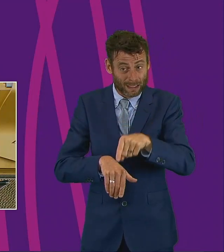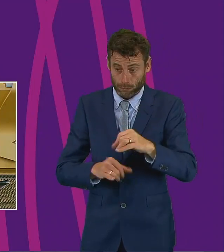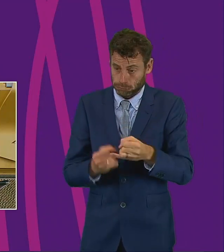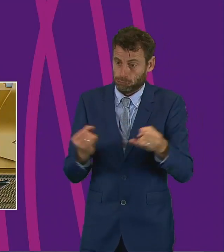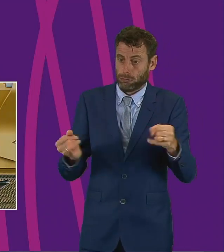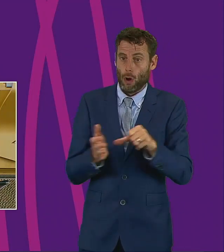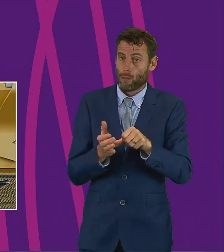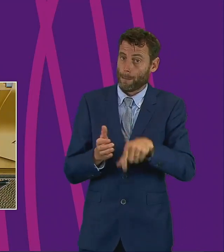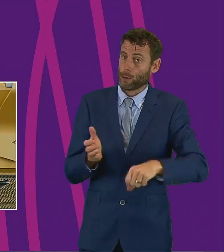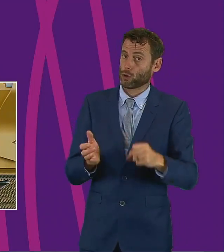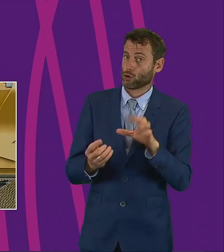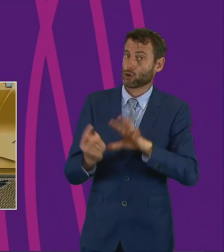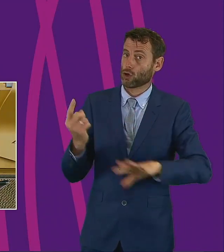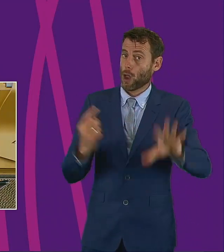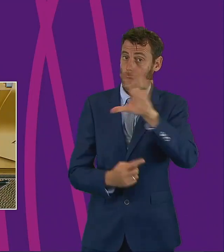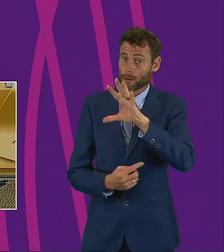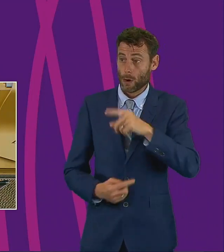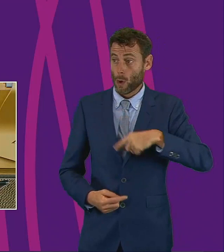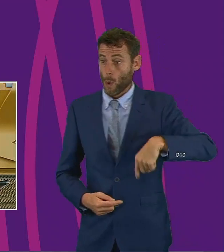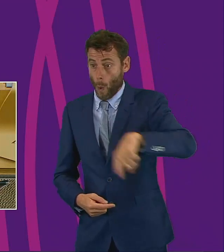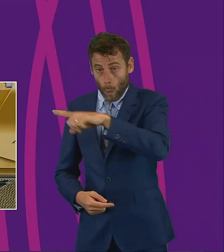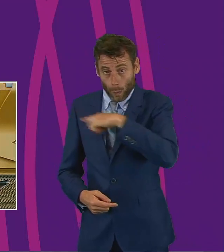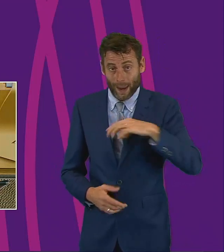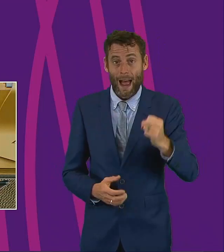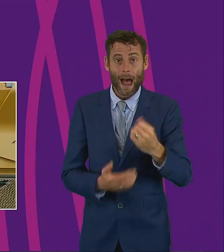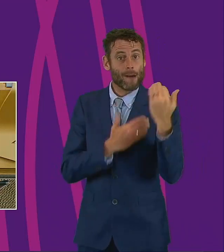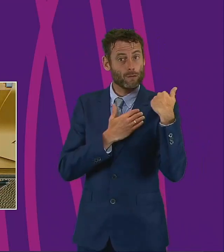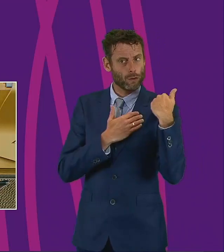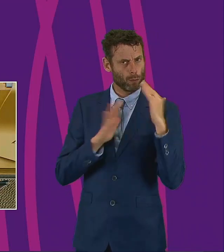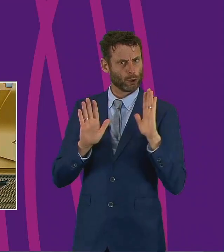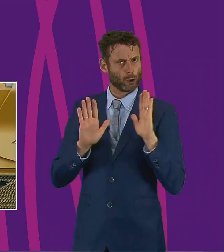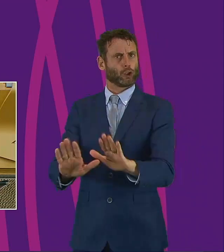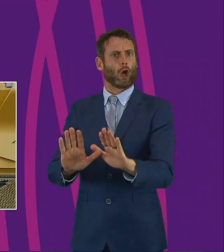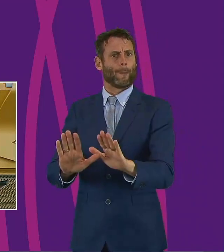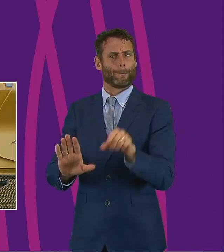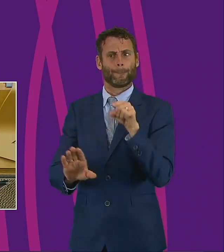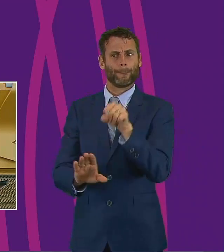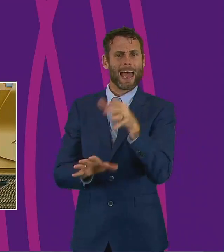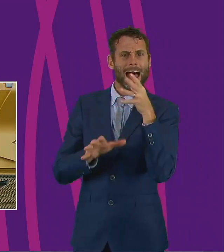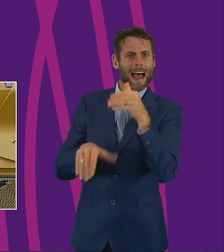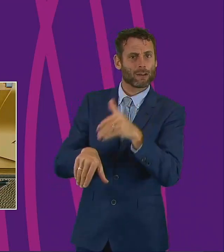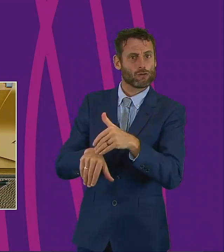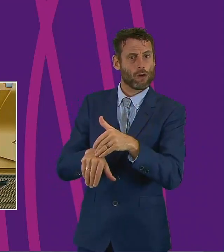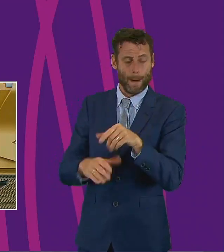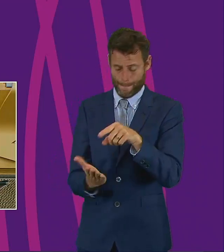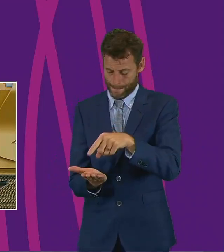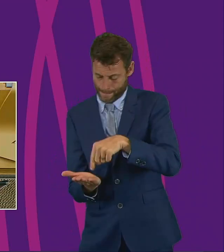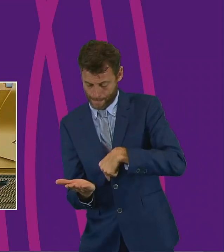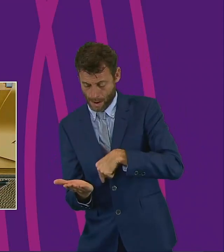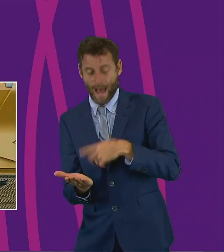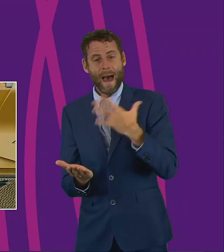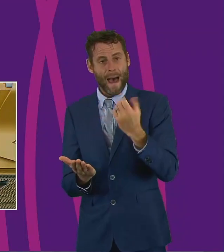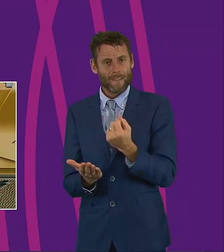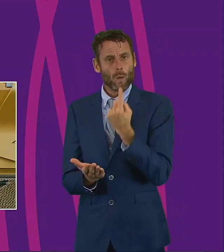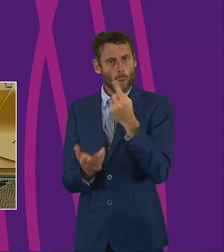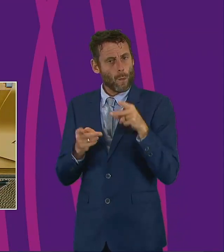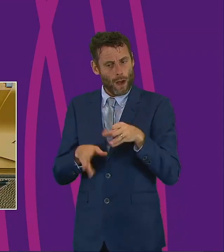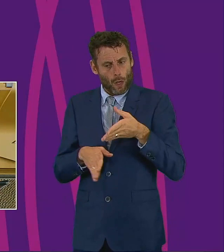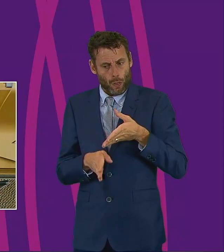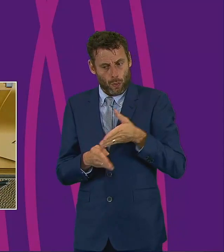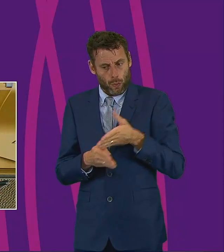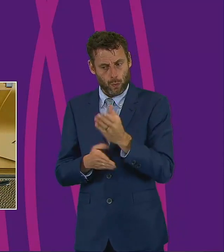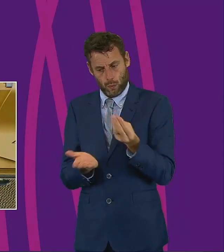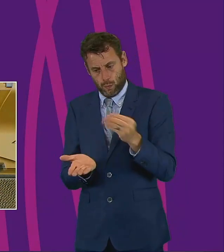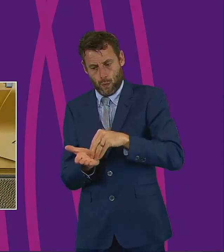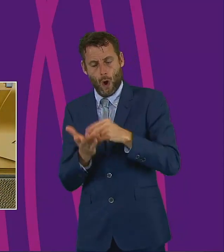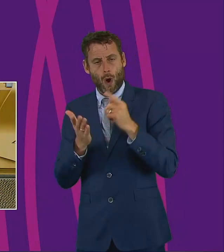Scotland, and all of us have a duty to tackle it, and that is wider than legal ways of tackling it, but it certainly has to